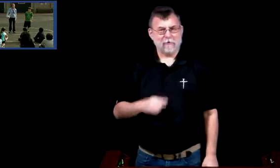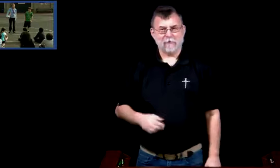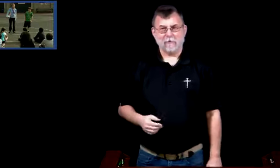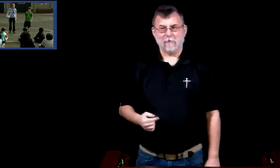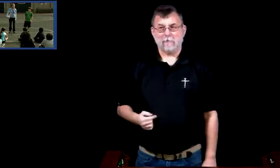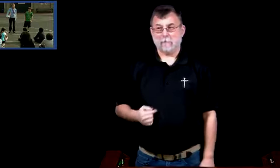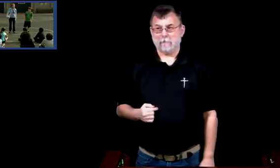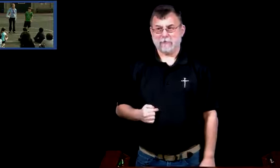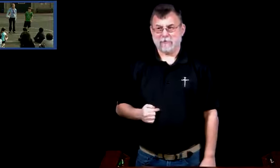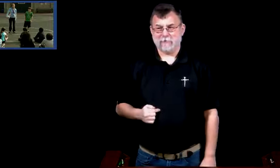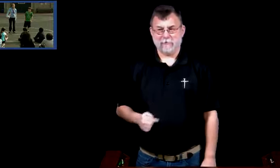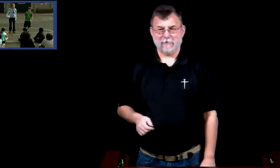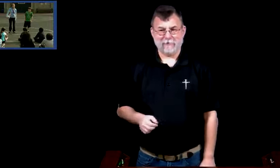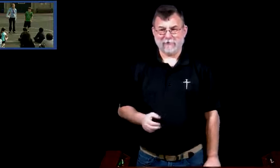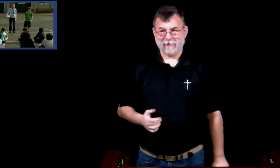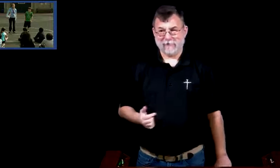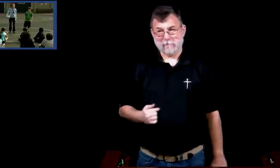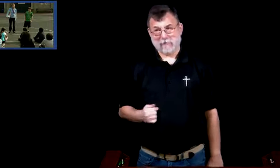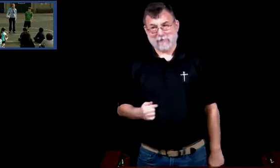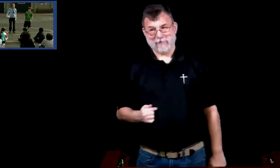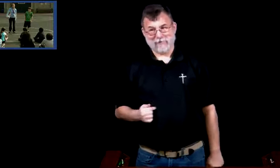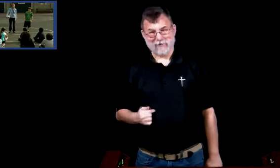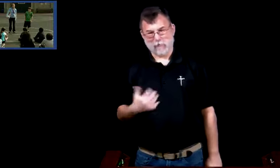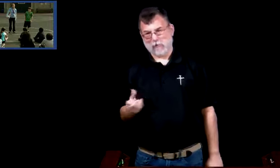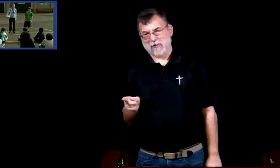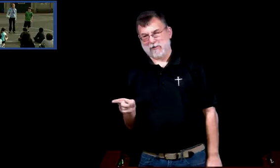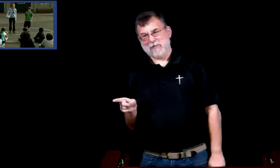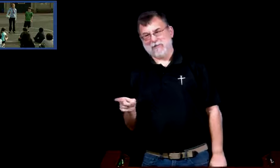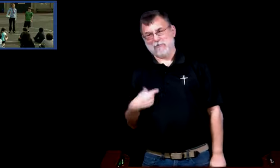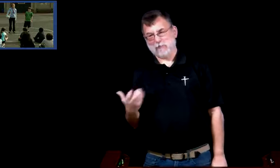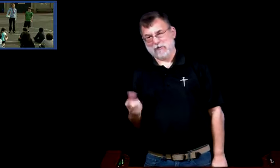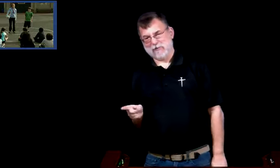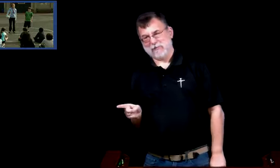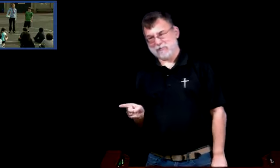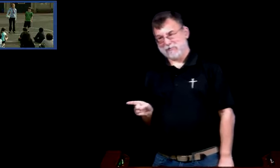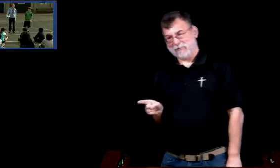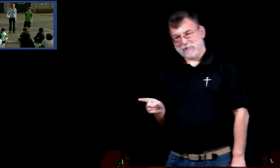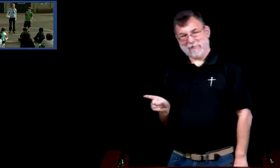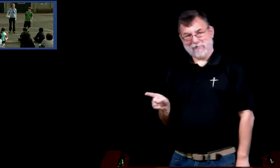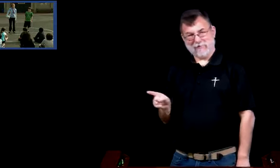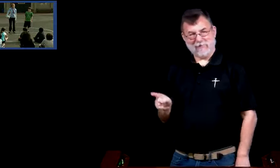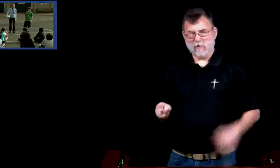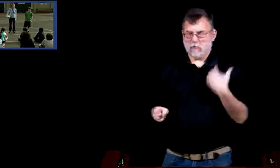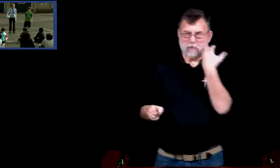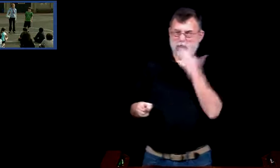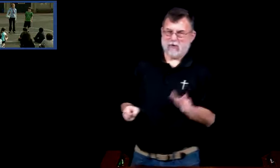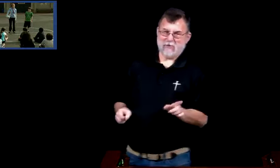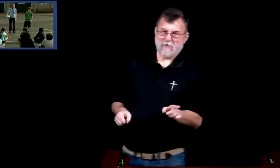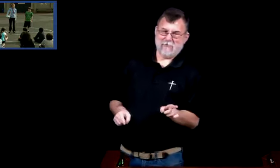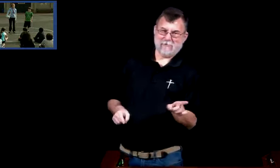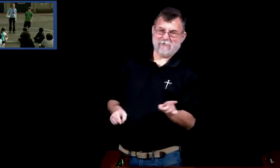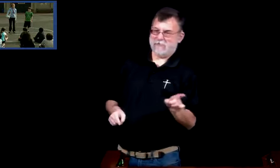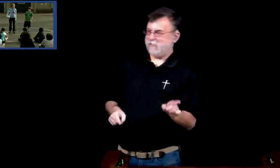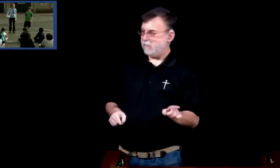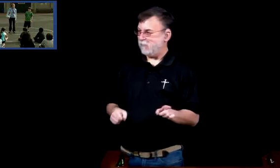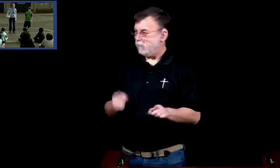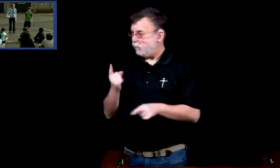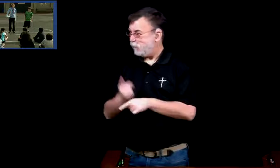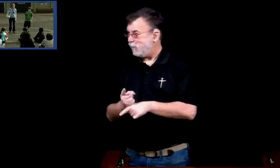you're deciding who your team is, and you might be saying like, oh, pick me, I want to be on this side, I want to be on this team, I don't want to be on this team,